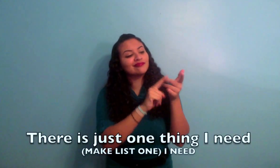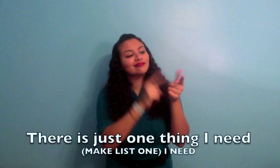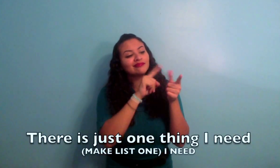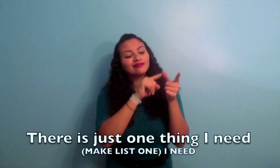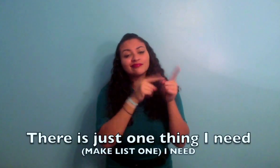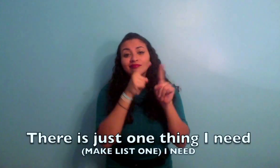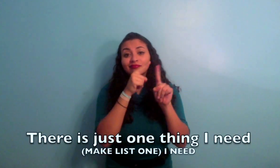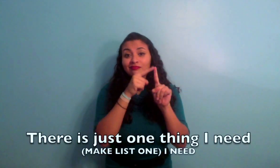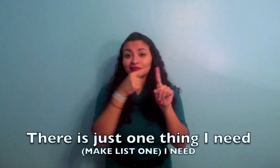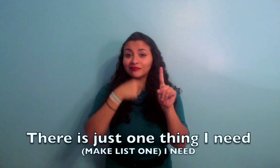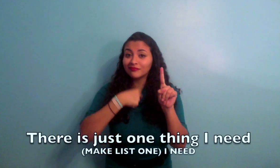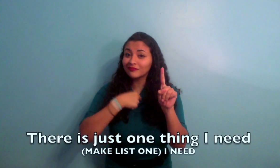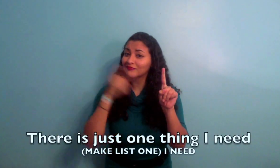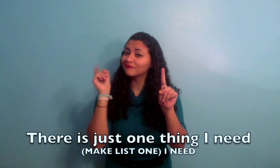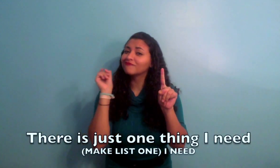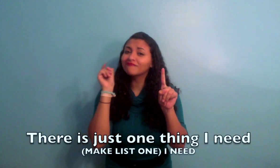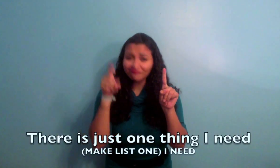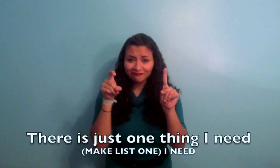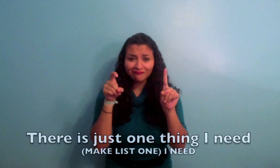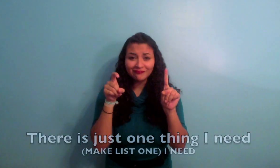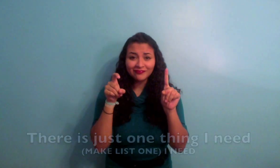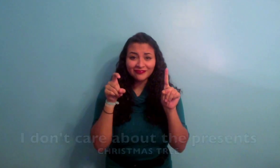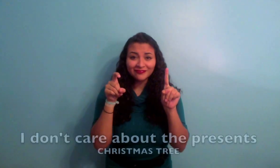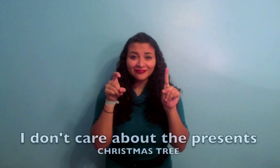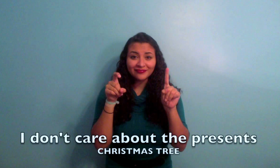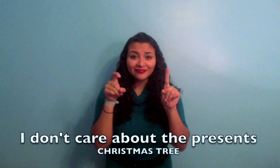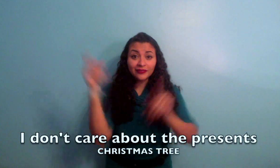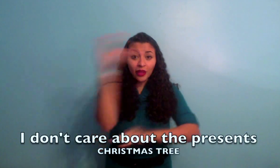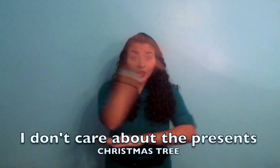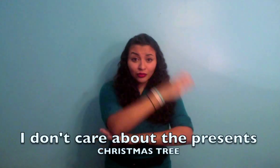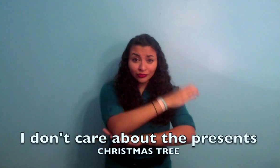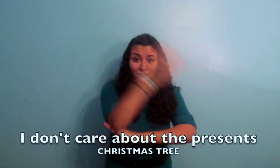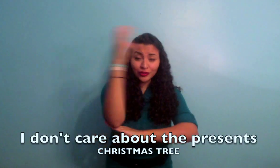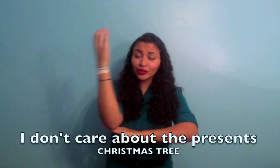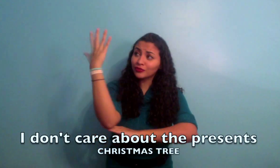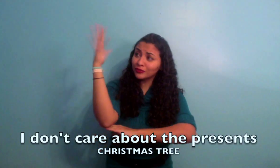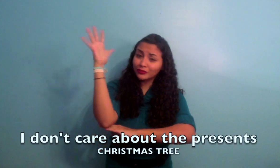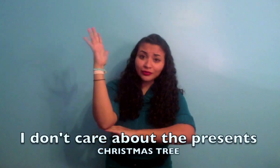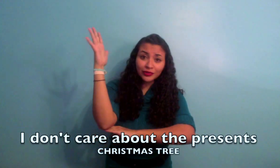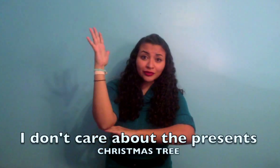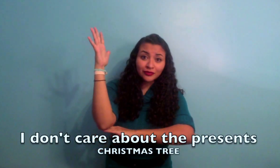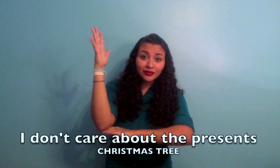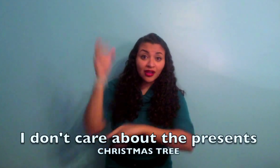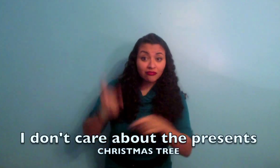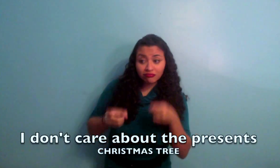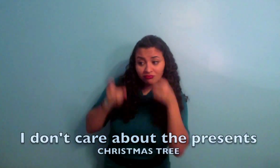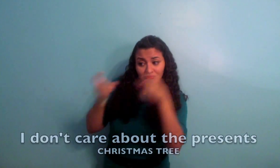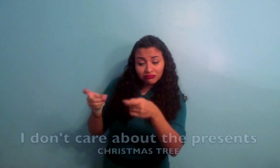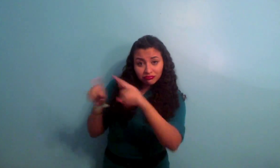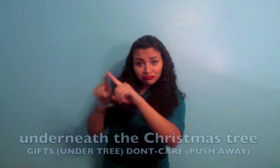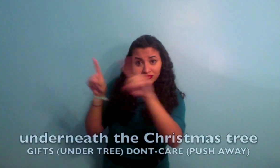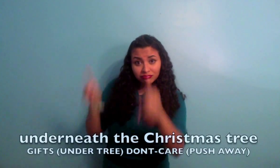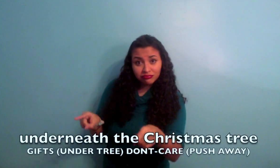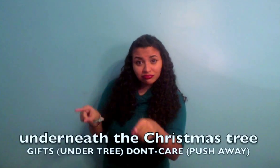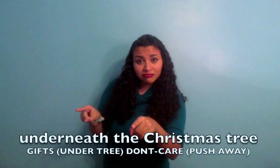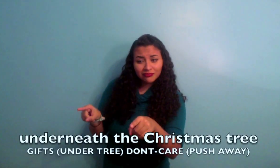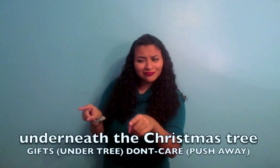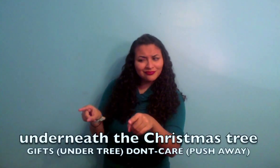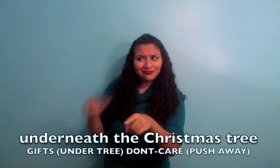one thing I need I don't care about the presents Underneath